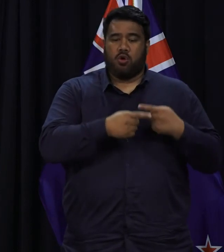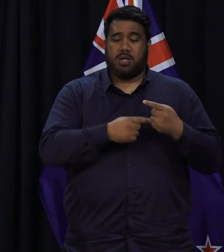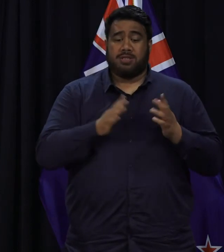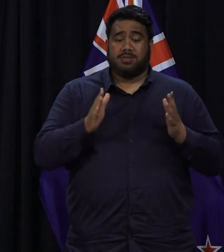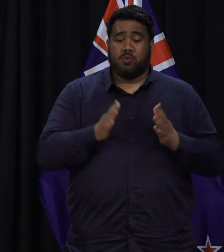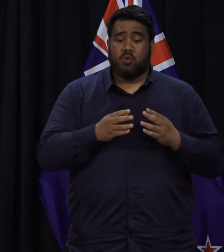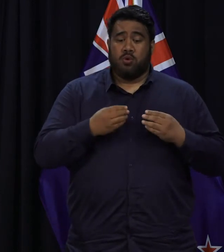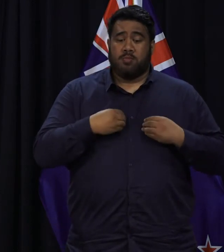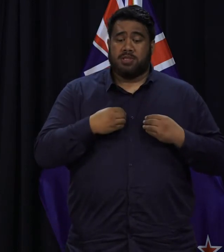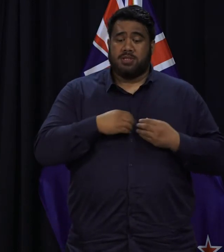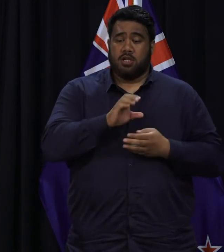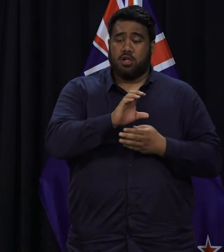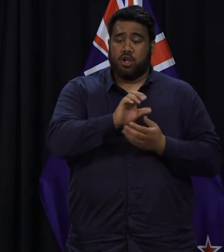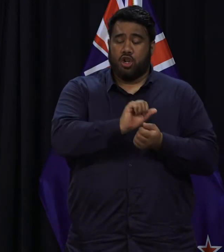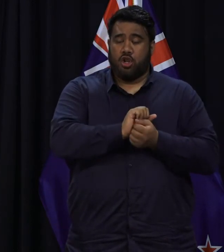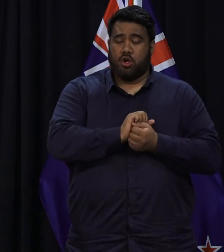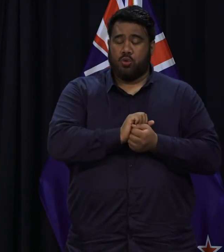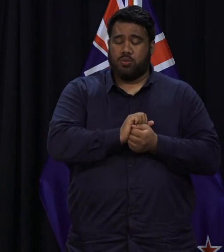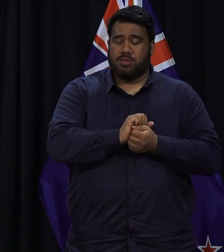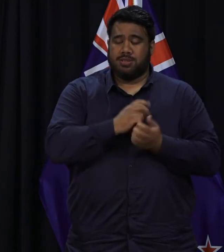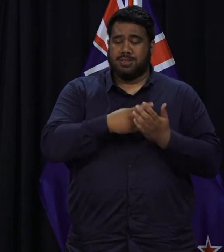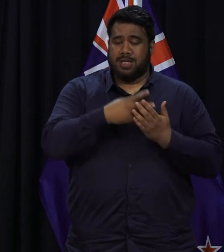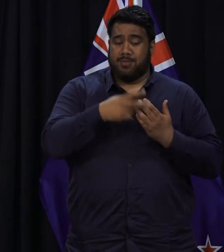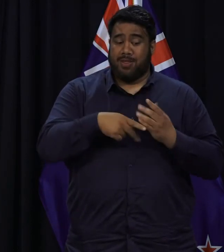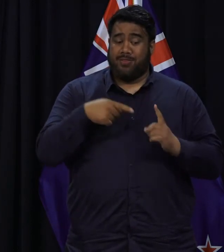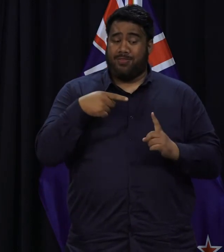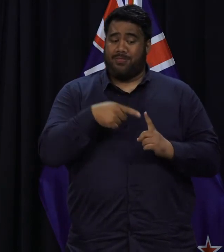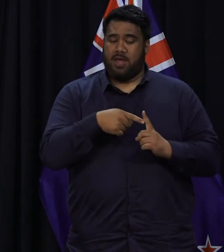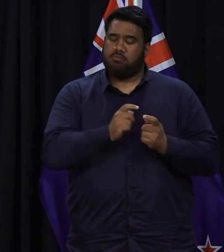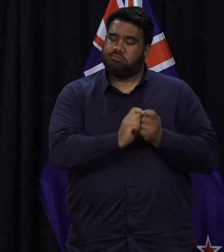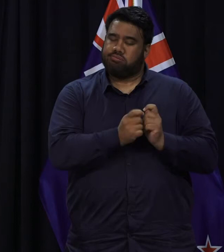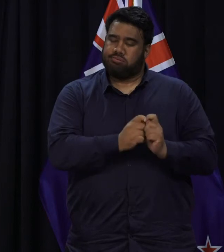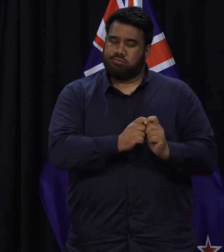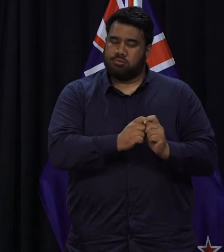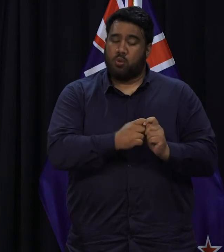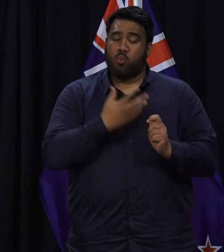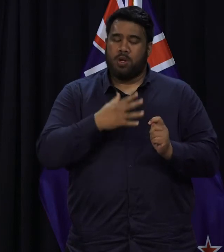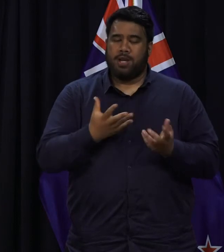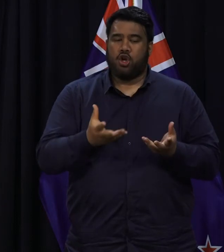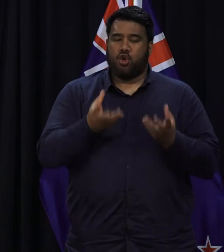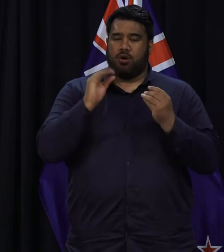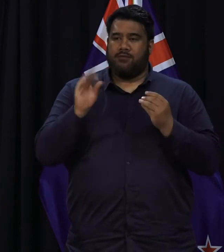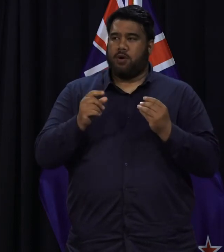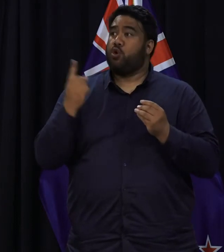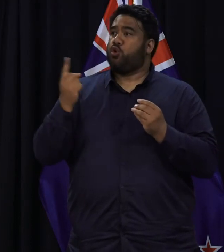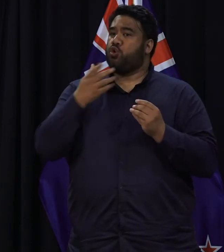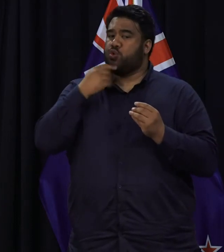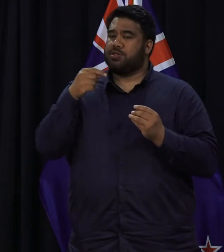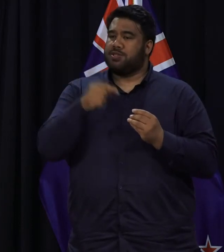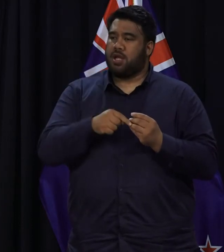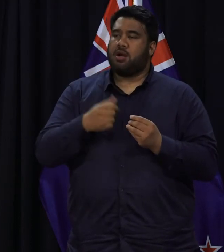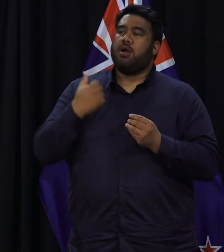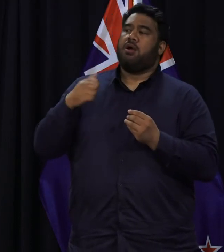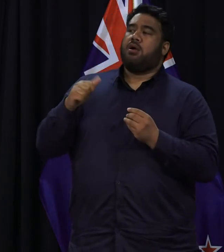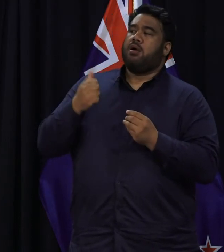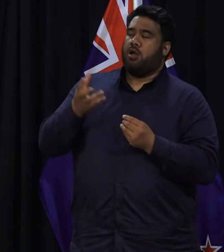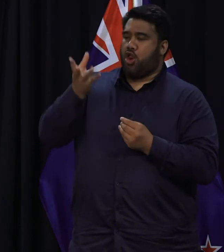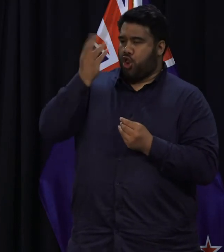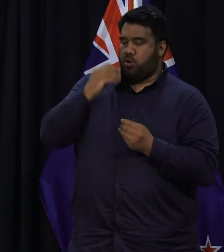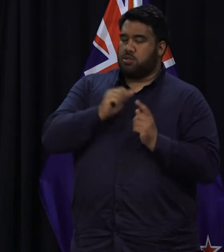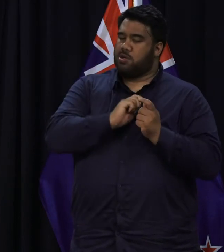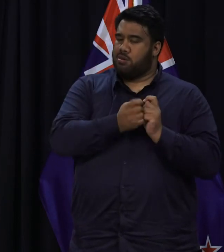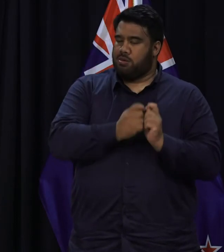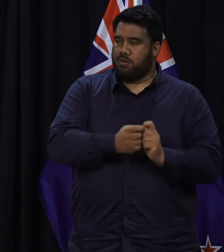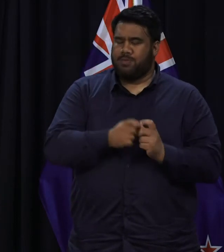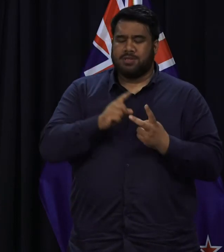business loan scheme. We will have learnt a lot by the profile of businesses that have accessed that scheme, just as we're likely to learn a lot